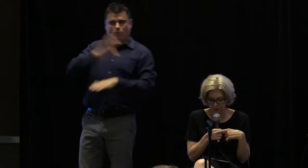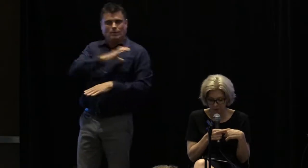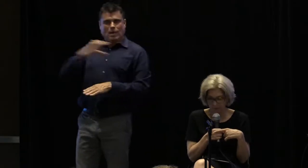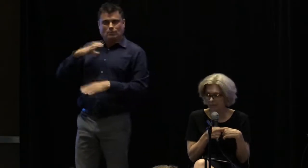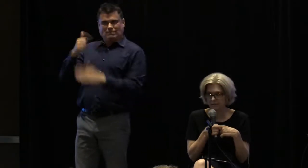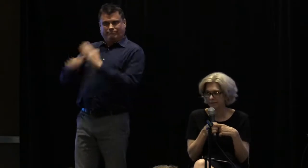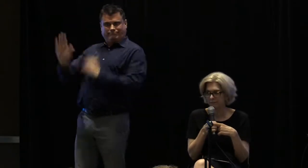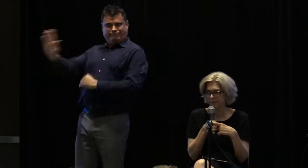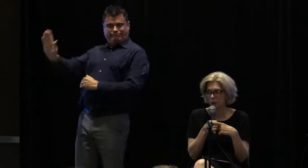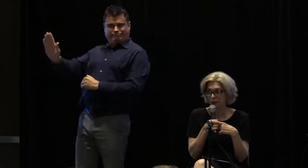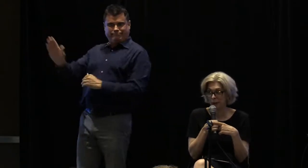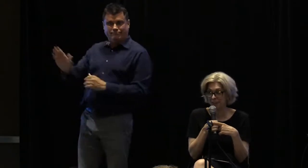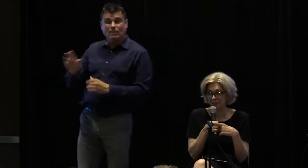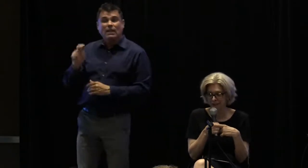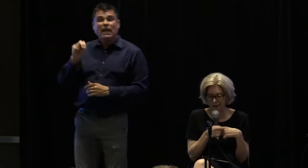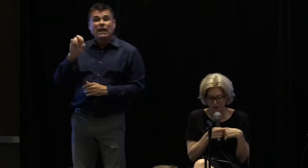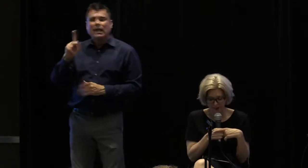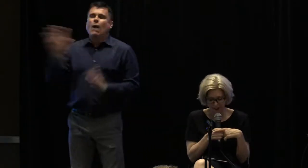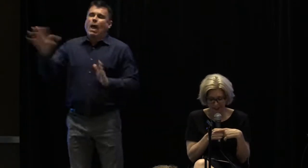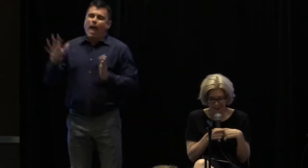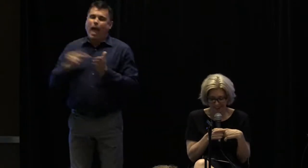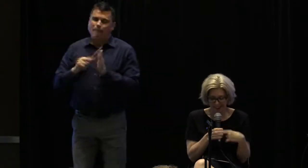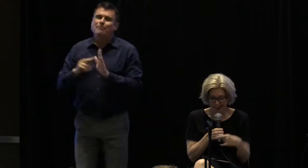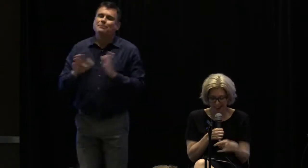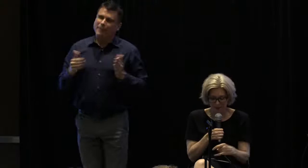ministry. It's old habits die hard.